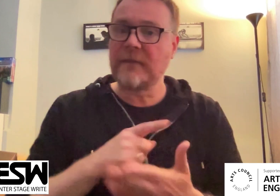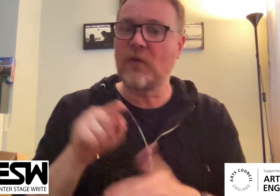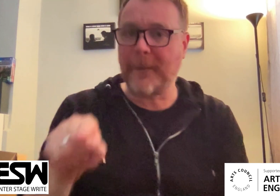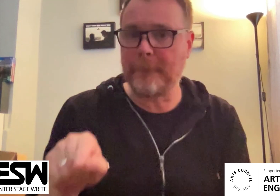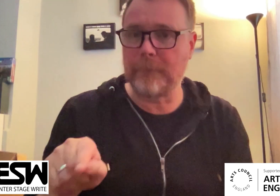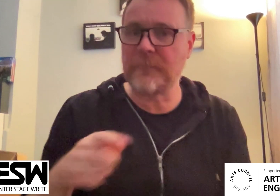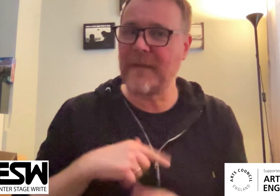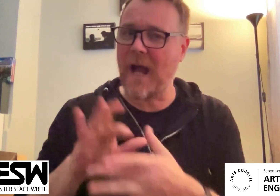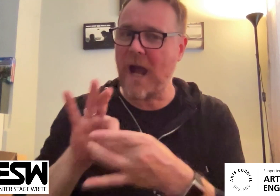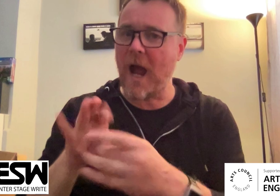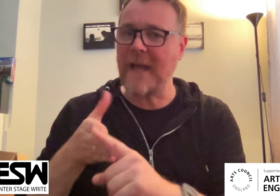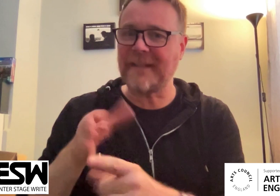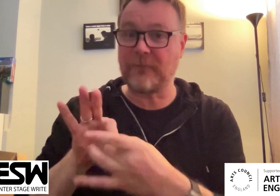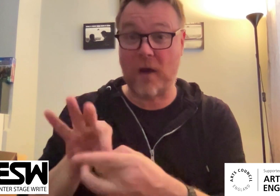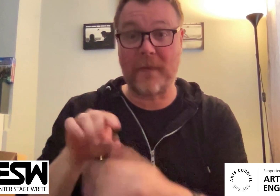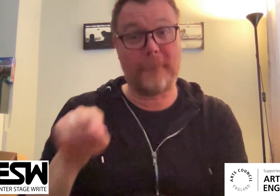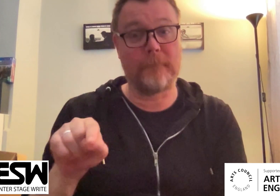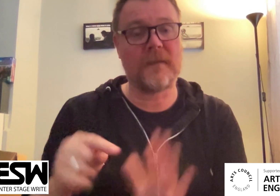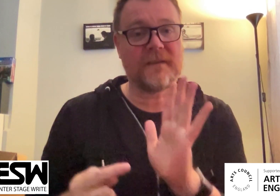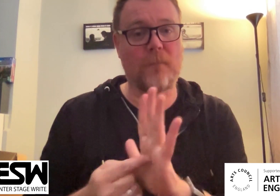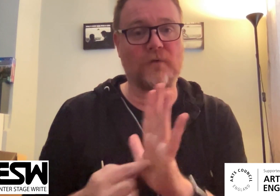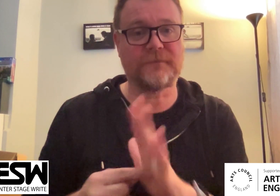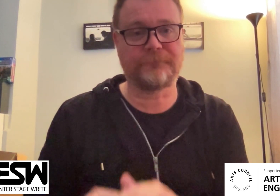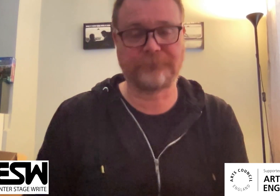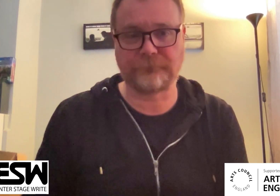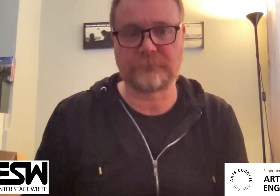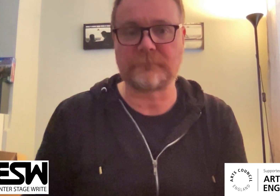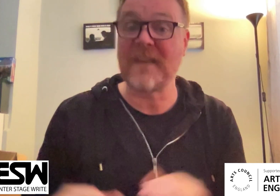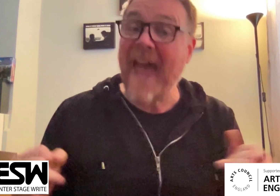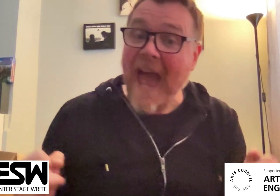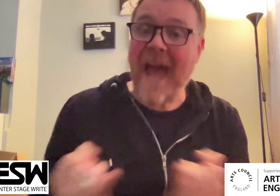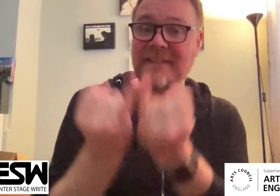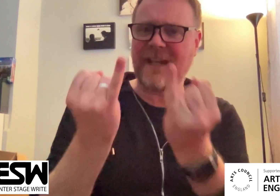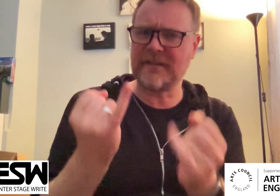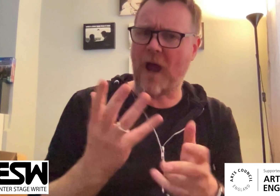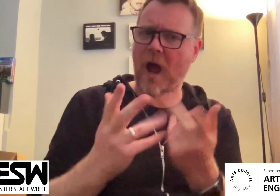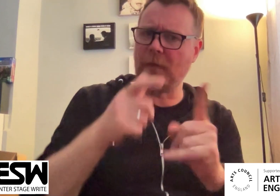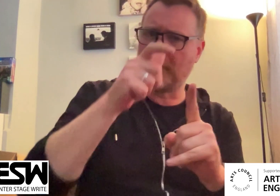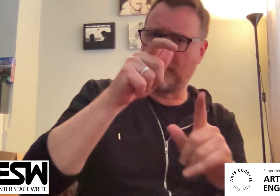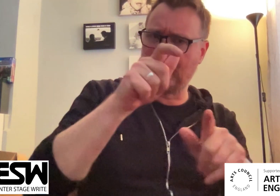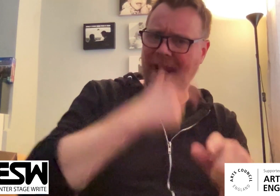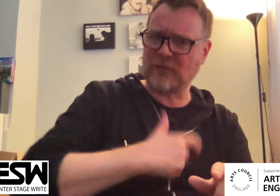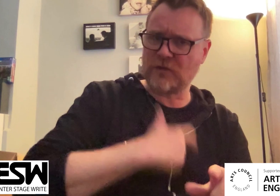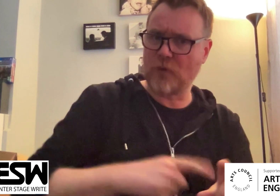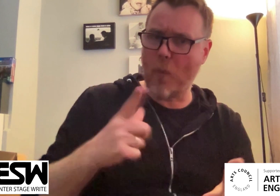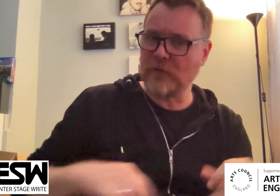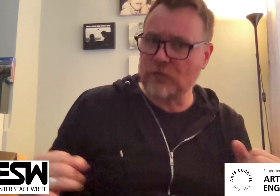we feel nervous for him. And we can identify with him, and that's important. The antagonist is any other character that clashes with